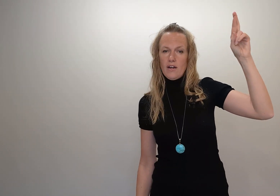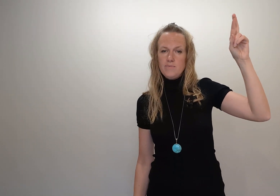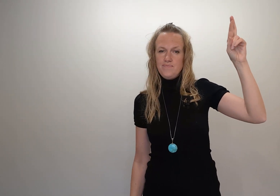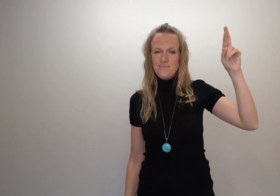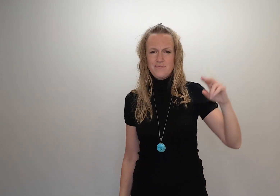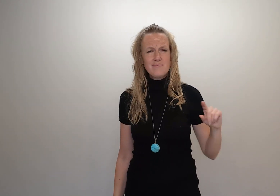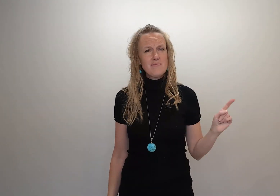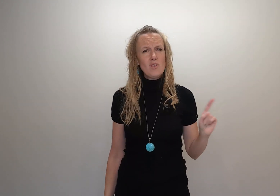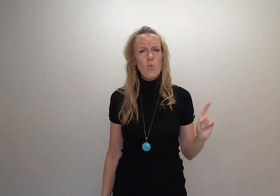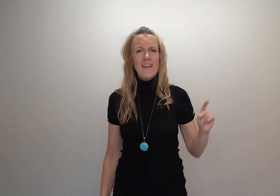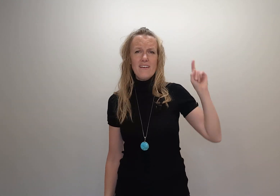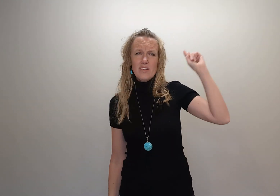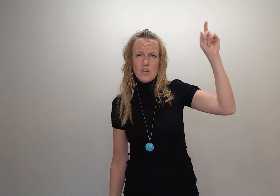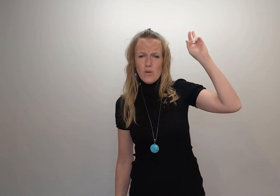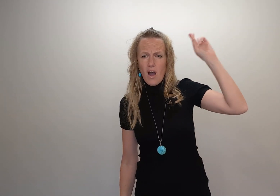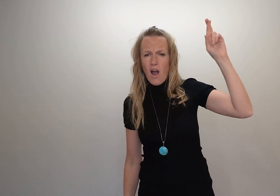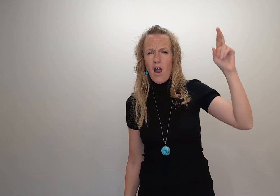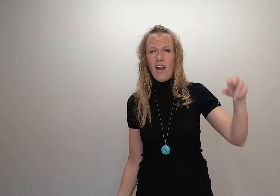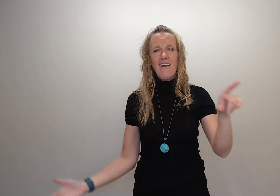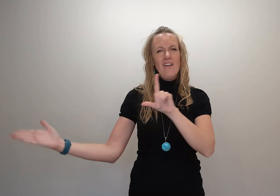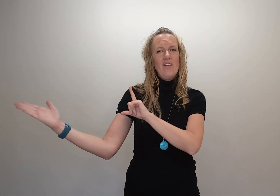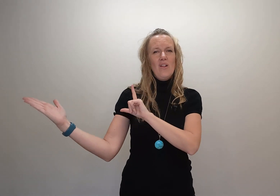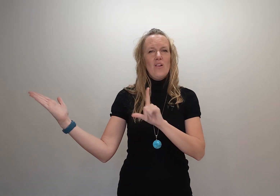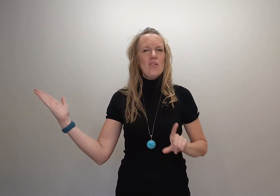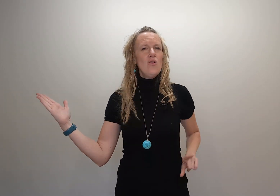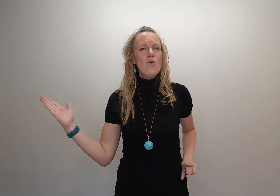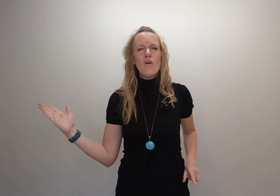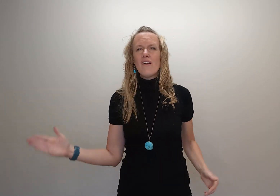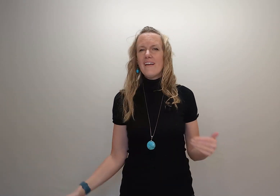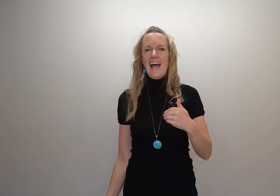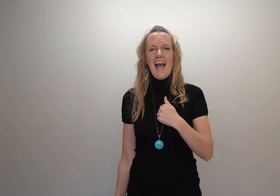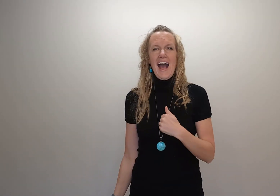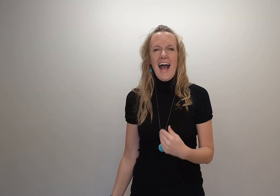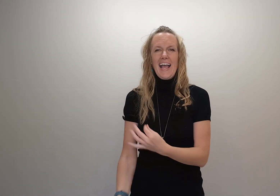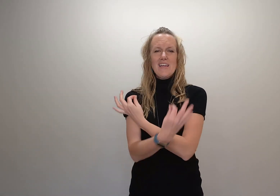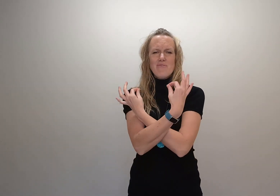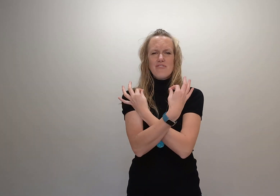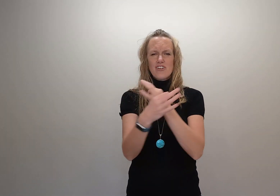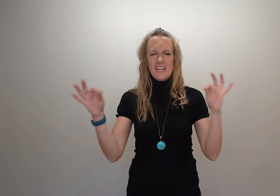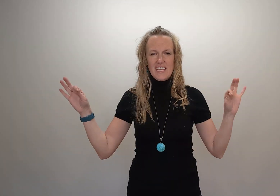are. Where you are, Lord, I am free.